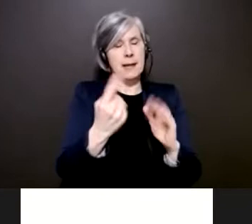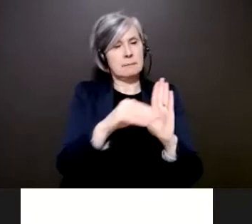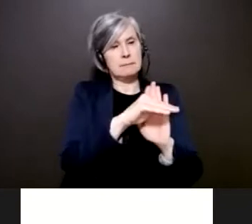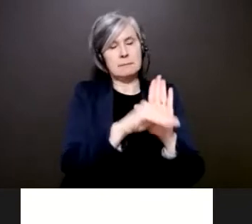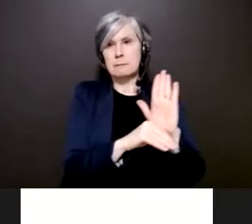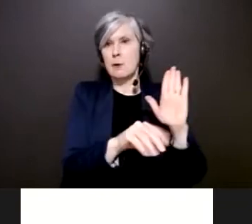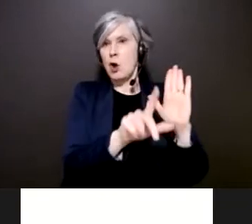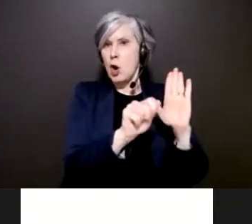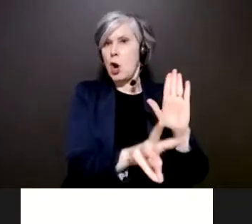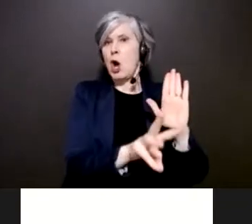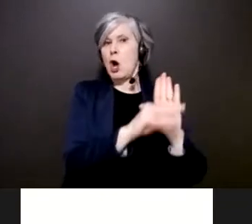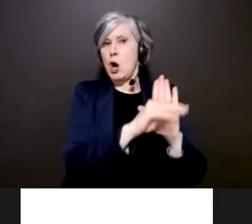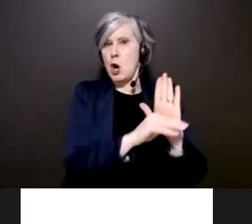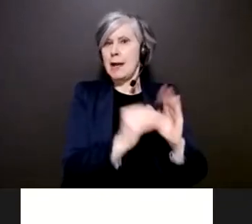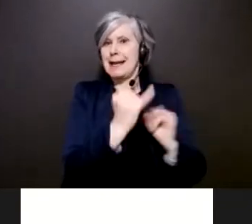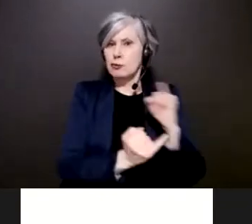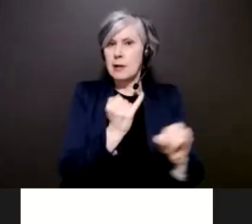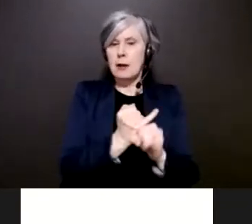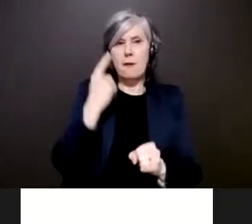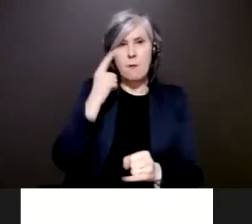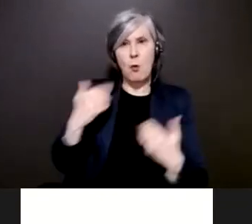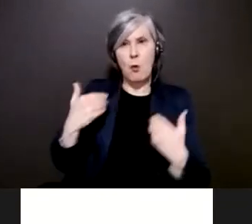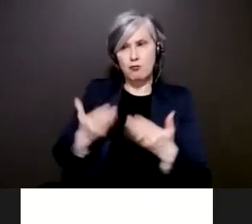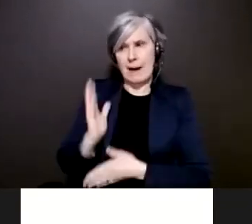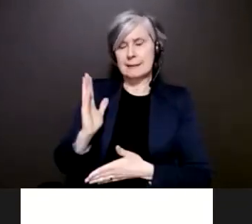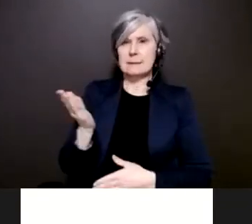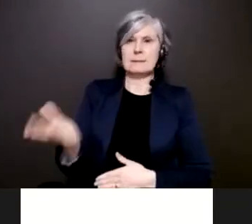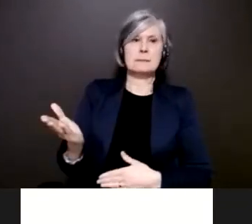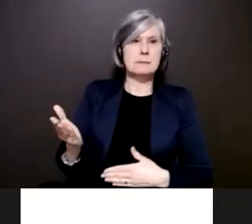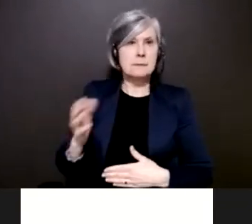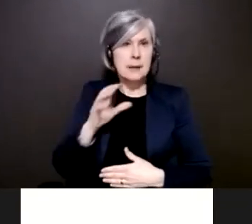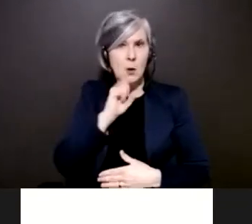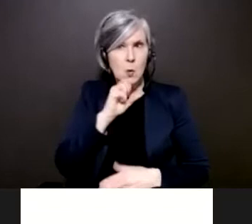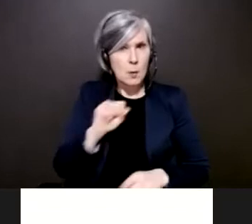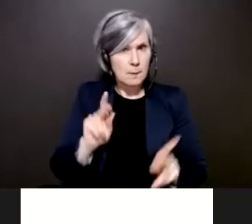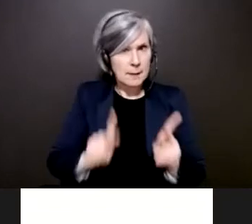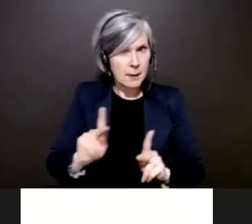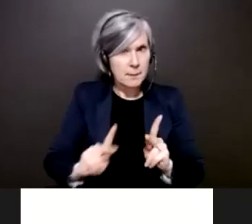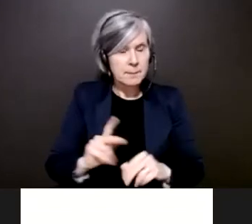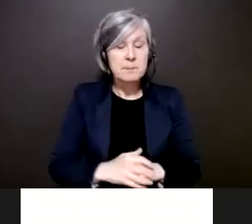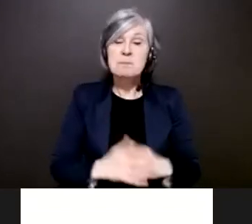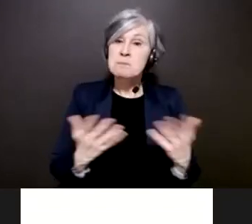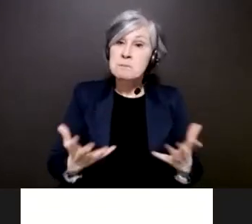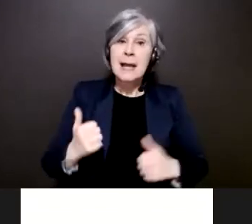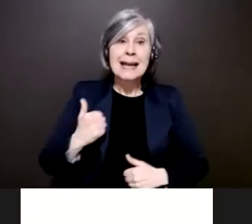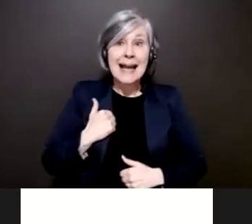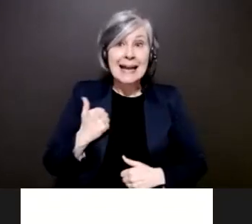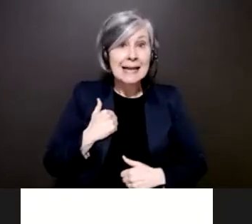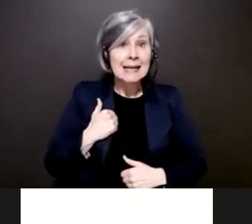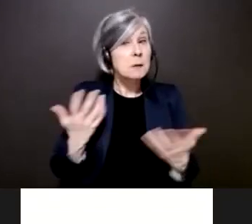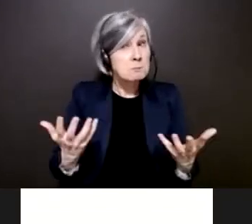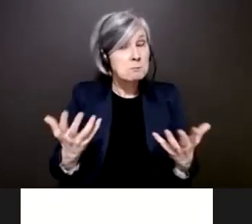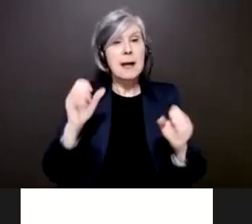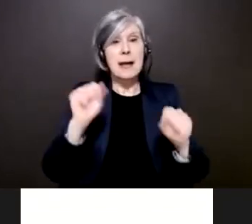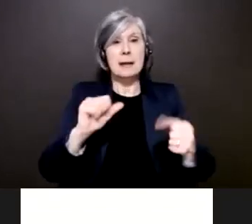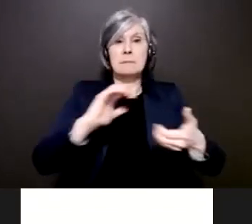happen. What can Canada do? Well, Canada, working with ILC Canada and in partnership